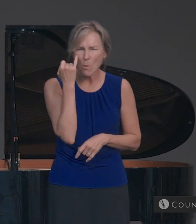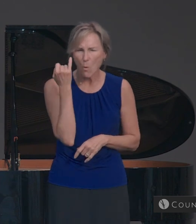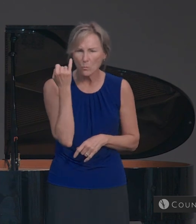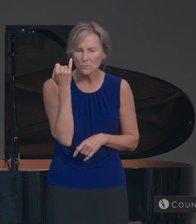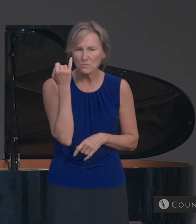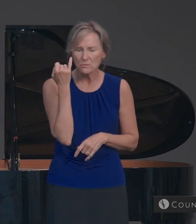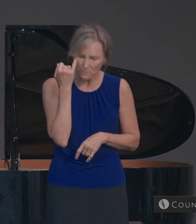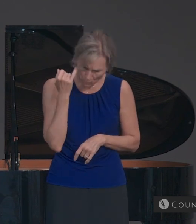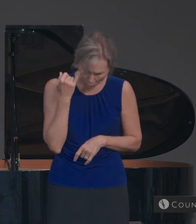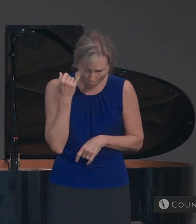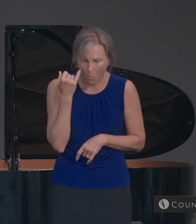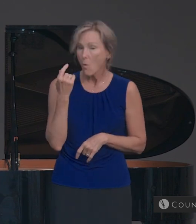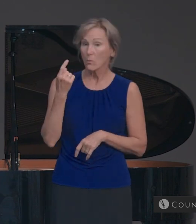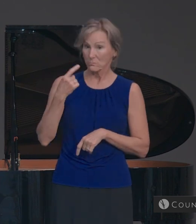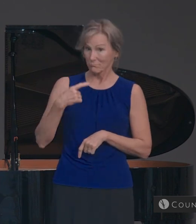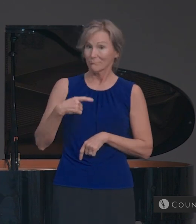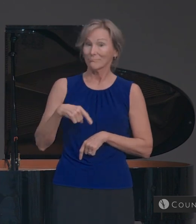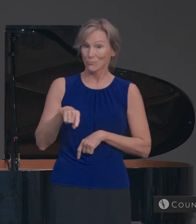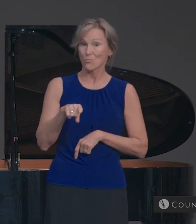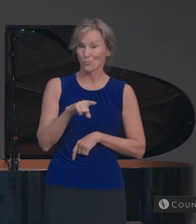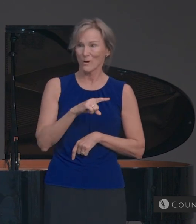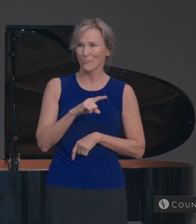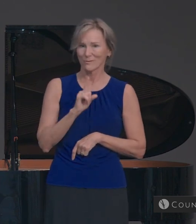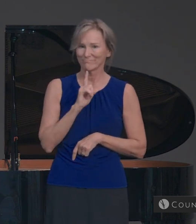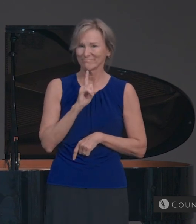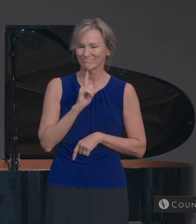what if we were to be the church of God?